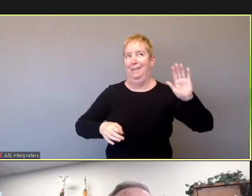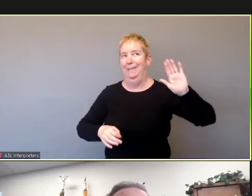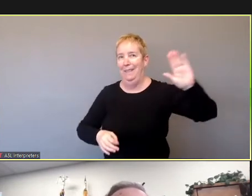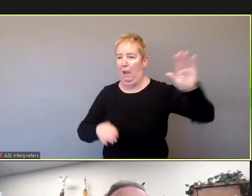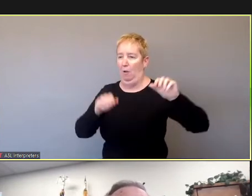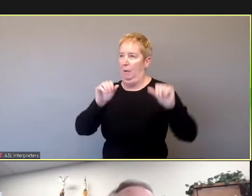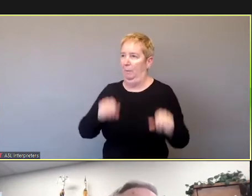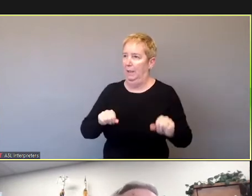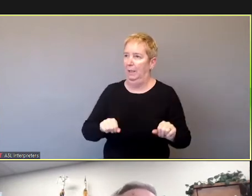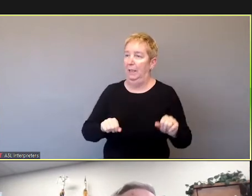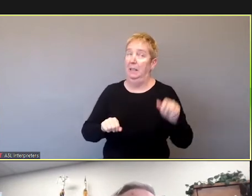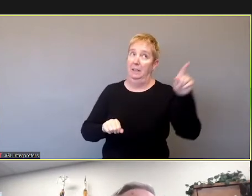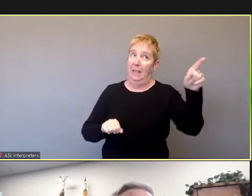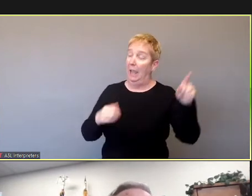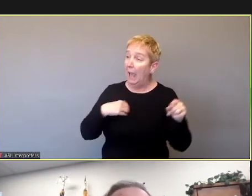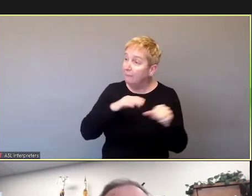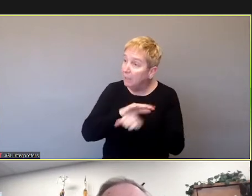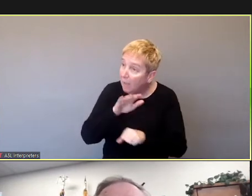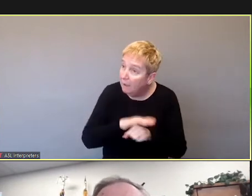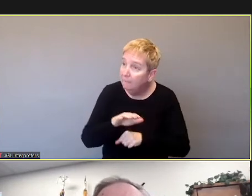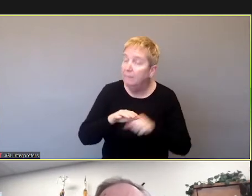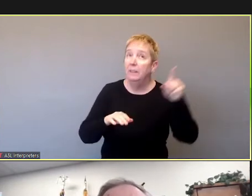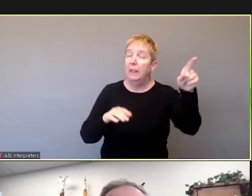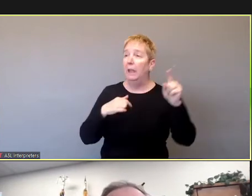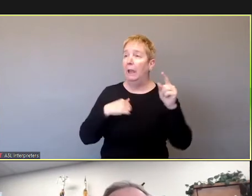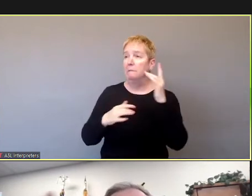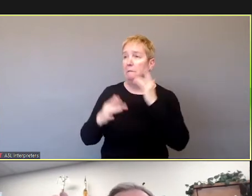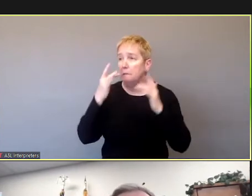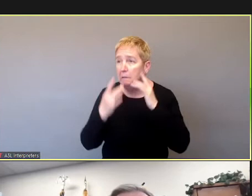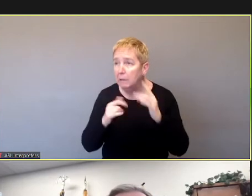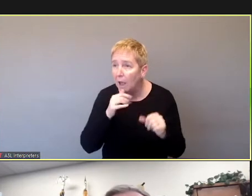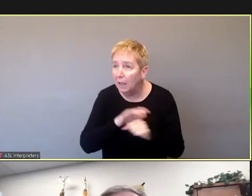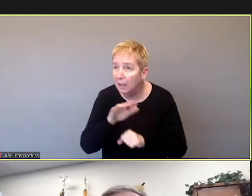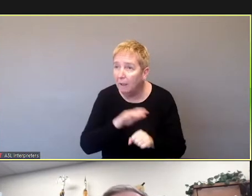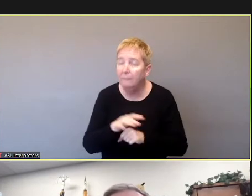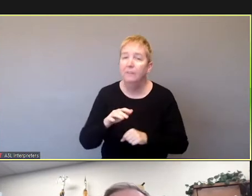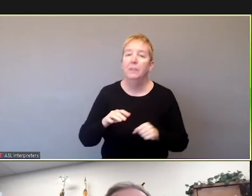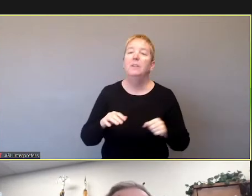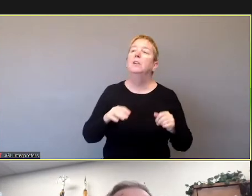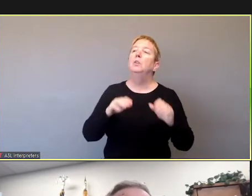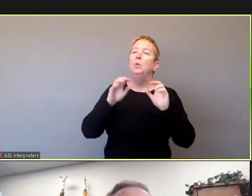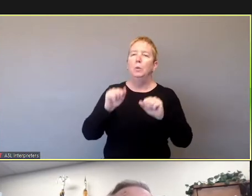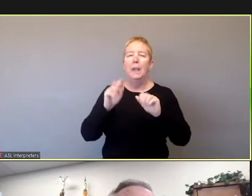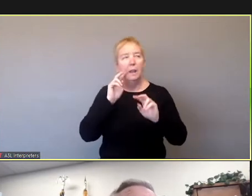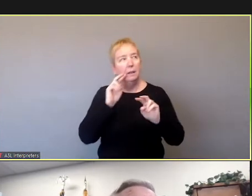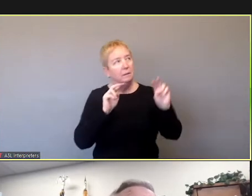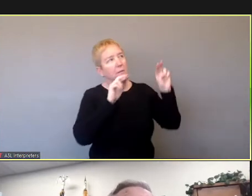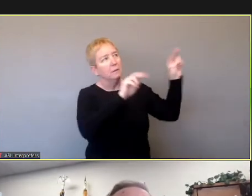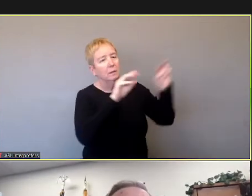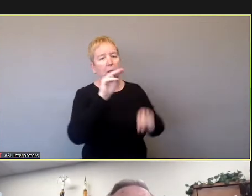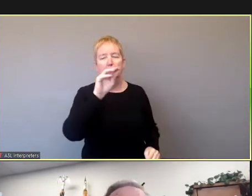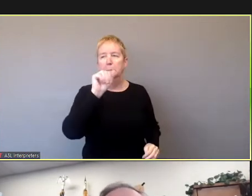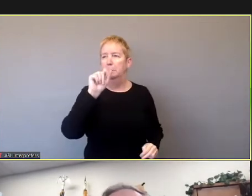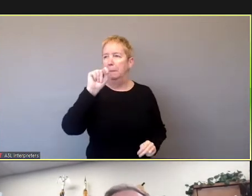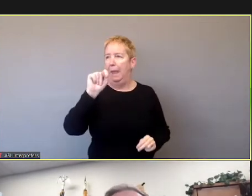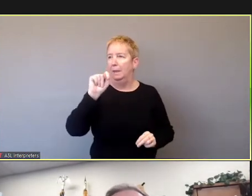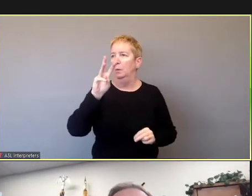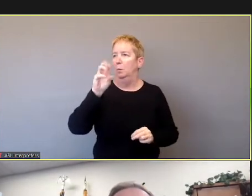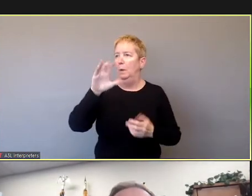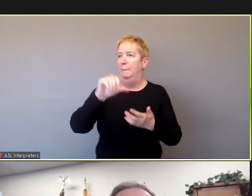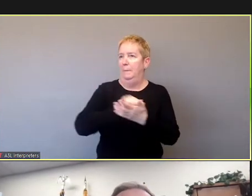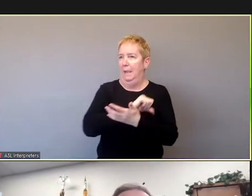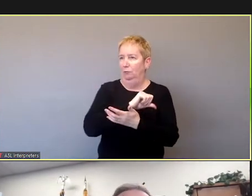And if you're interested and you go to the MAT website, you can see the scoring matrix that they use every week, but it includes things